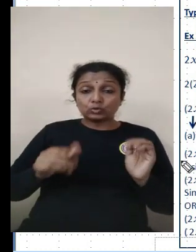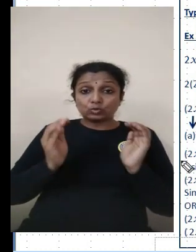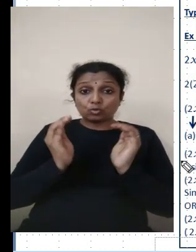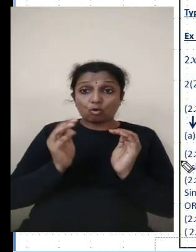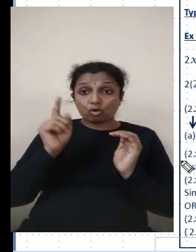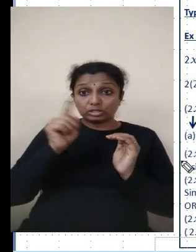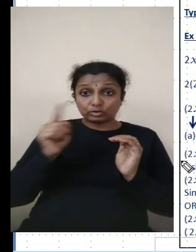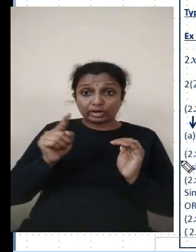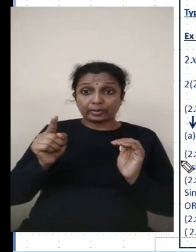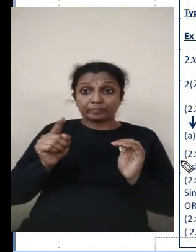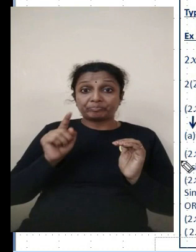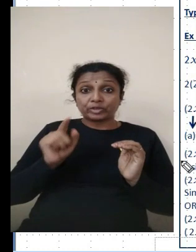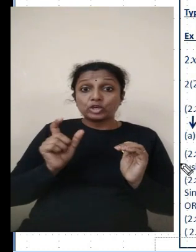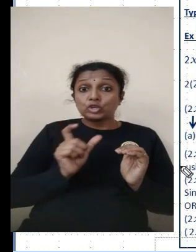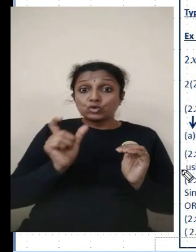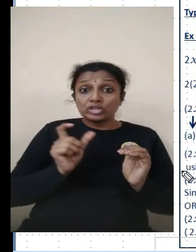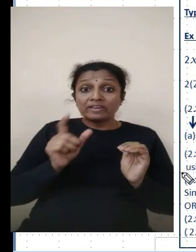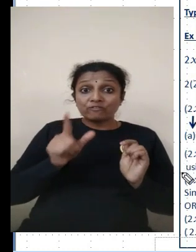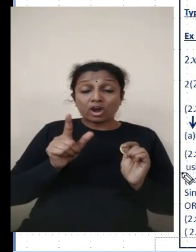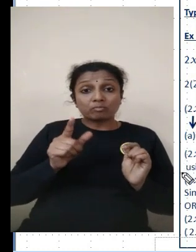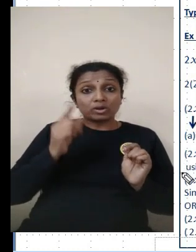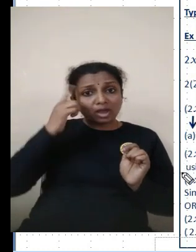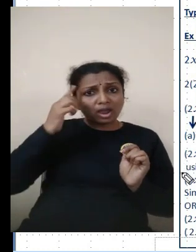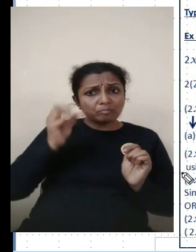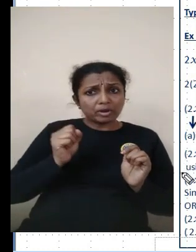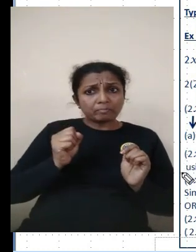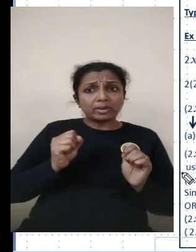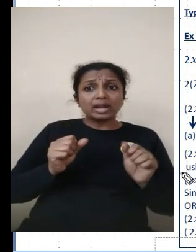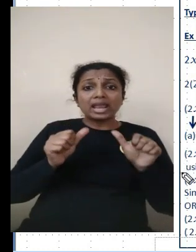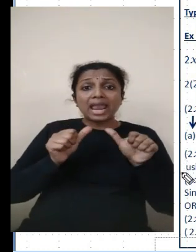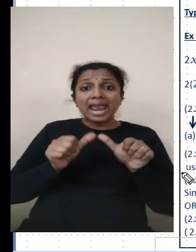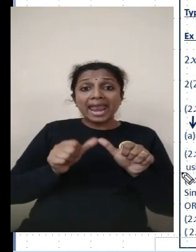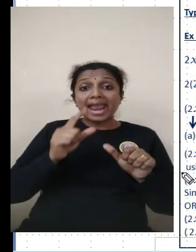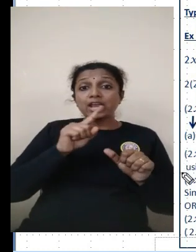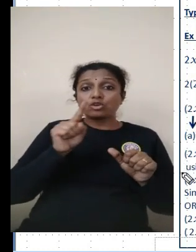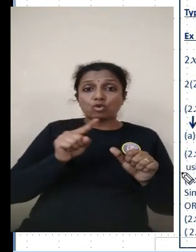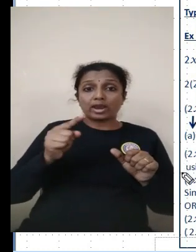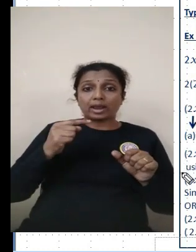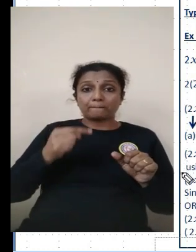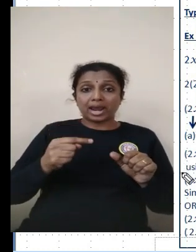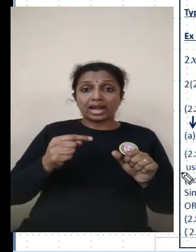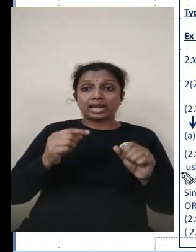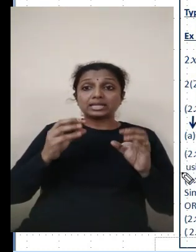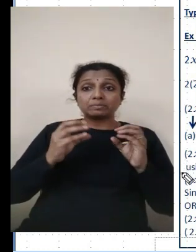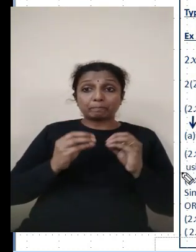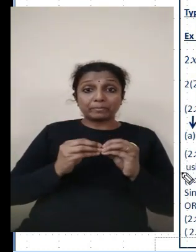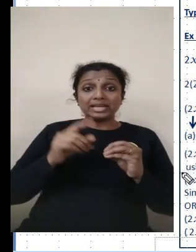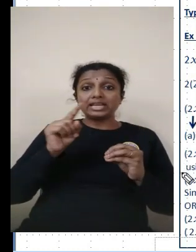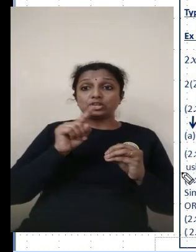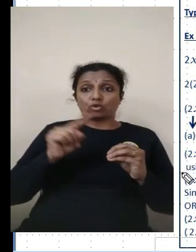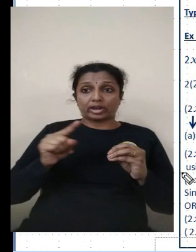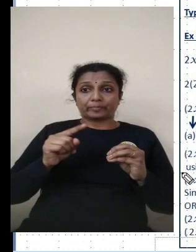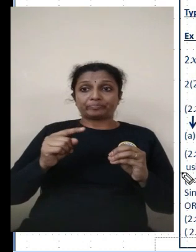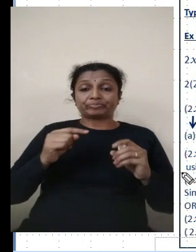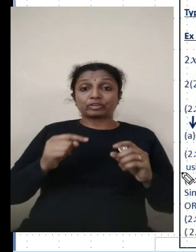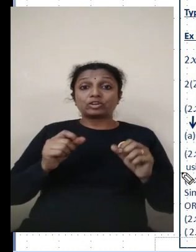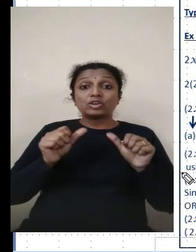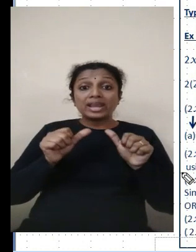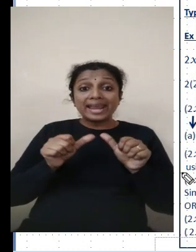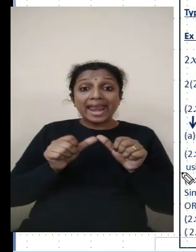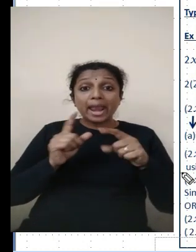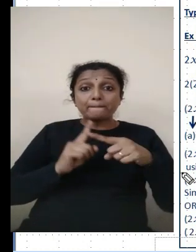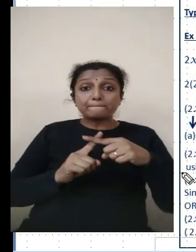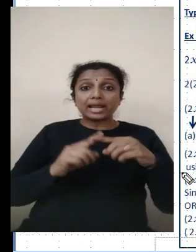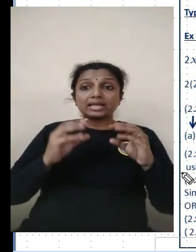So now it is in the form a squared minus b squared, which is nothing but you can write it as